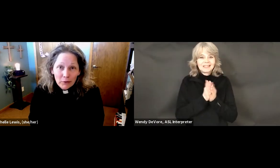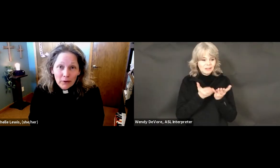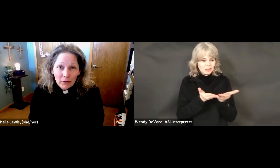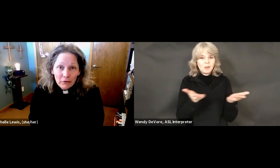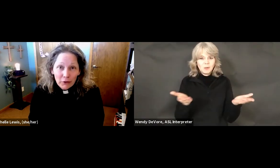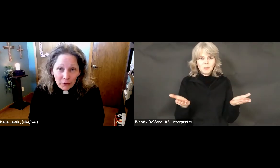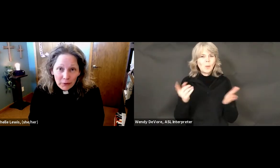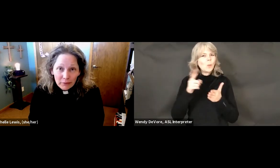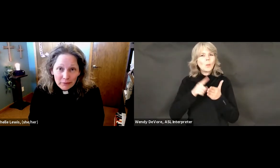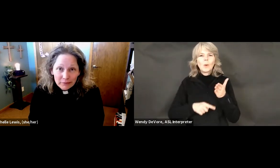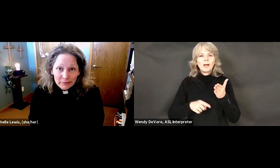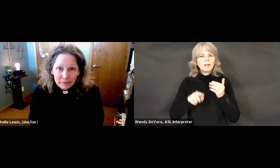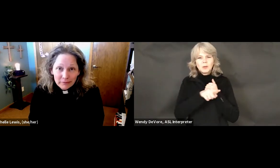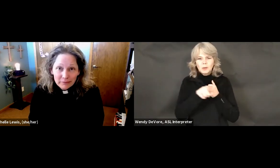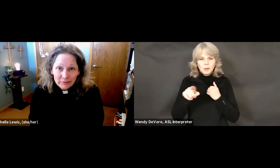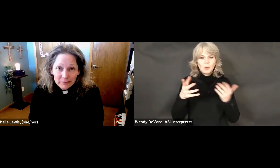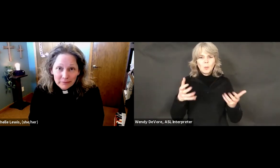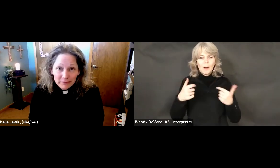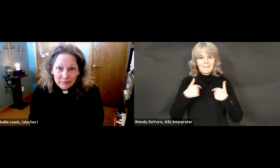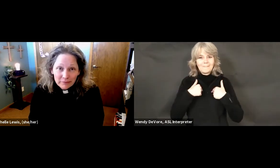do for you?"